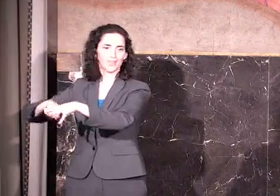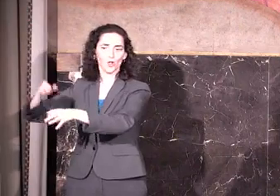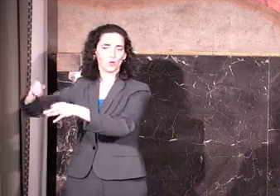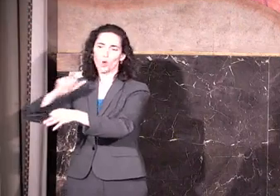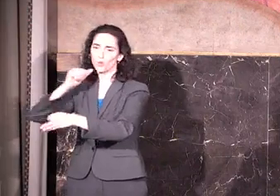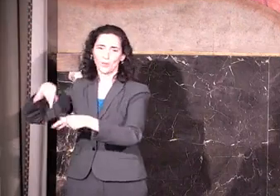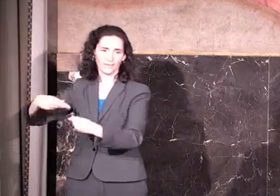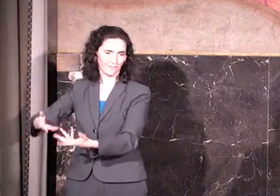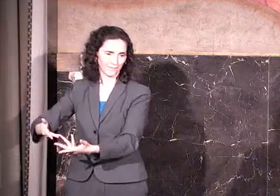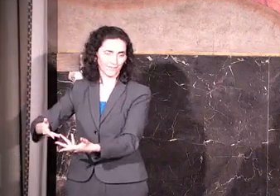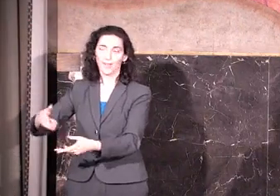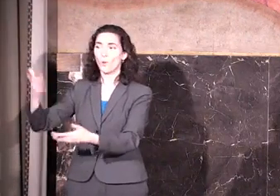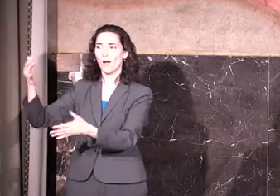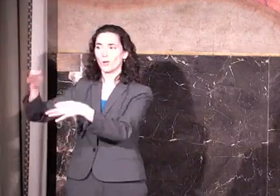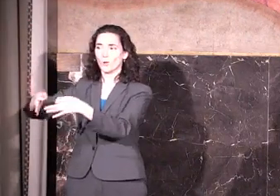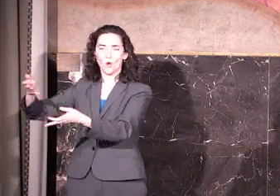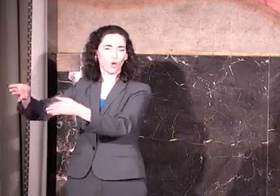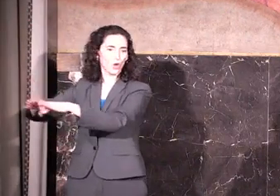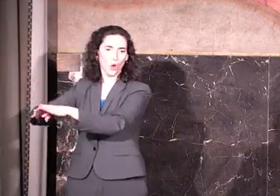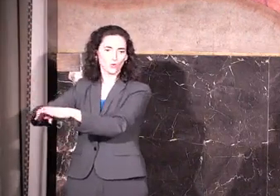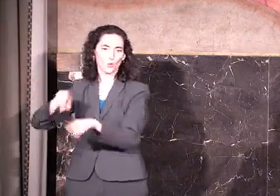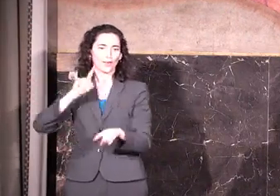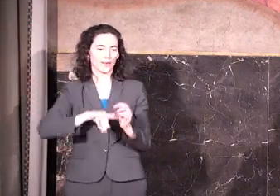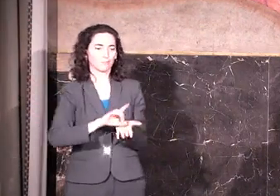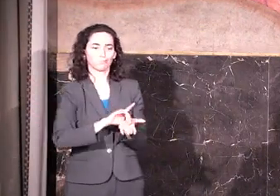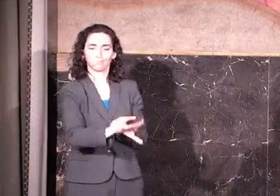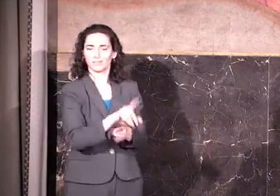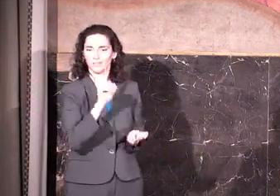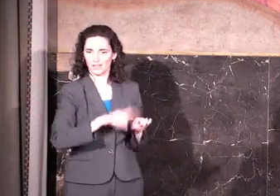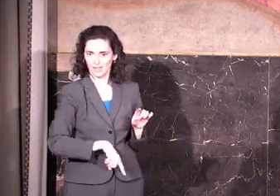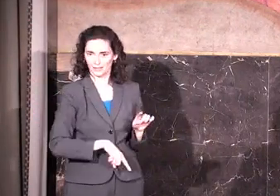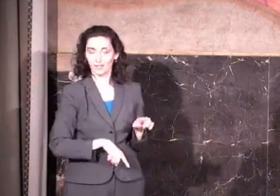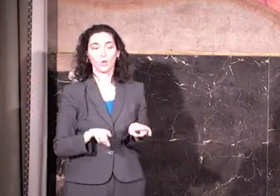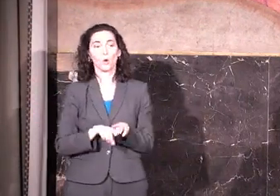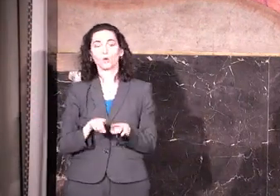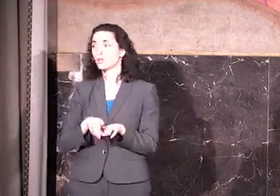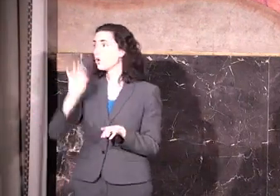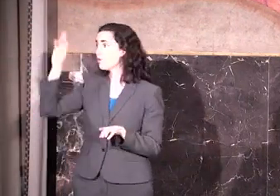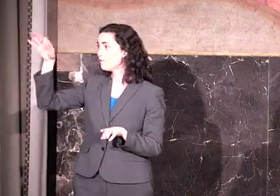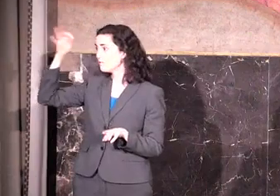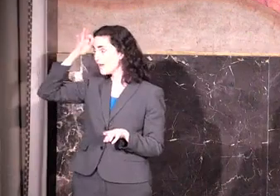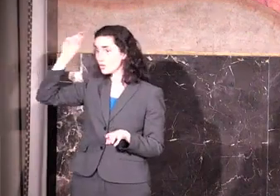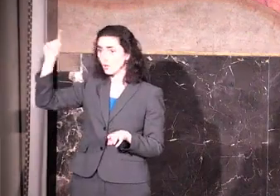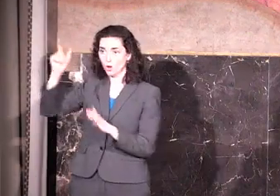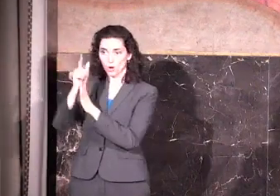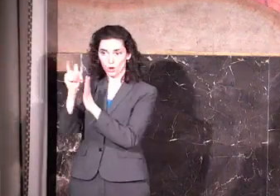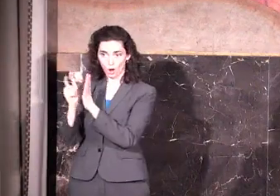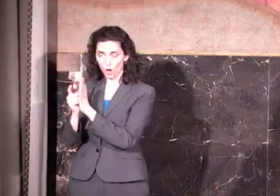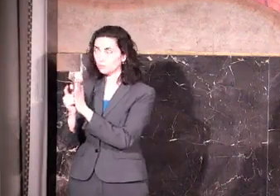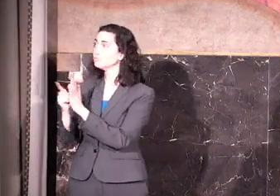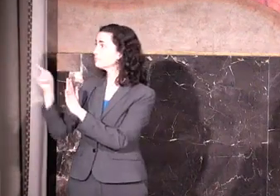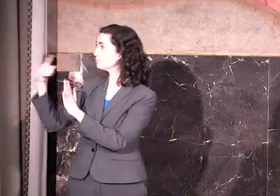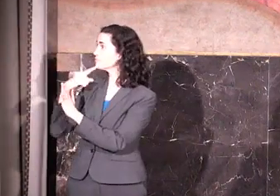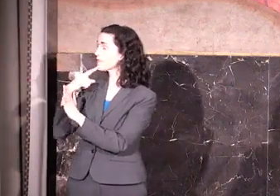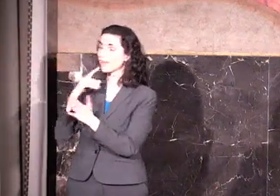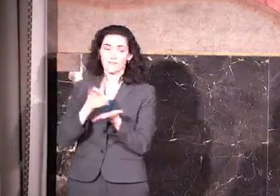so long as these courts are closed. Federal law prevents evictions and charging of late fees until after July